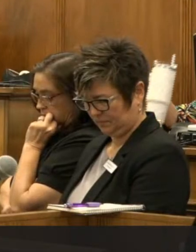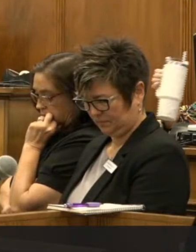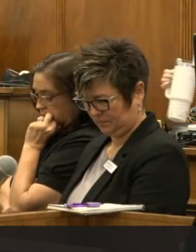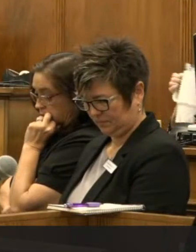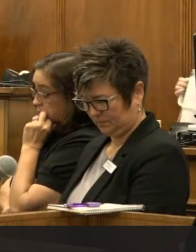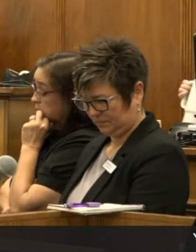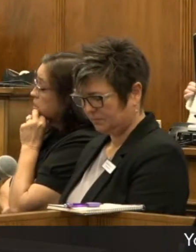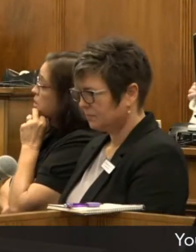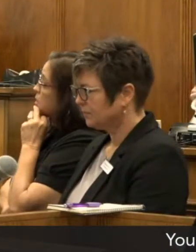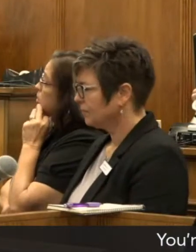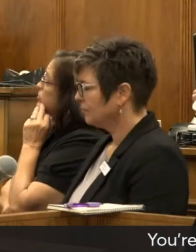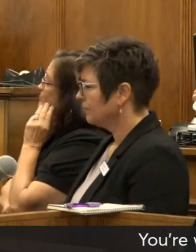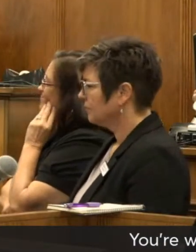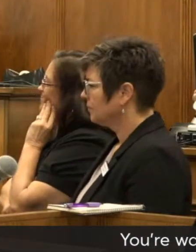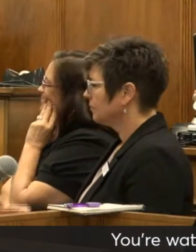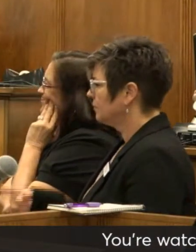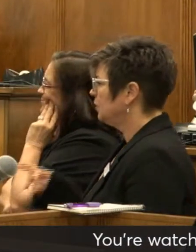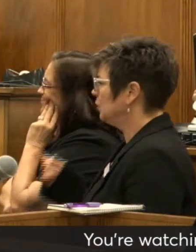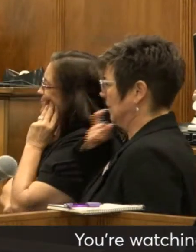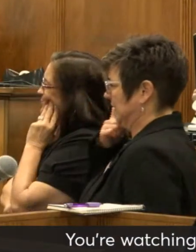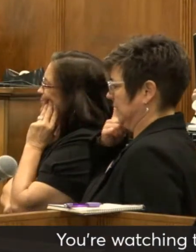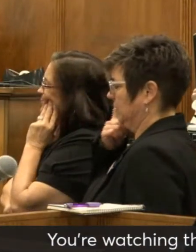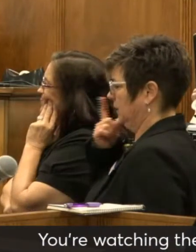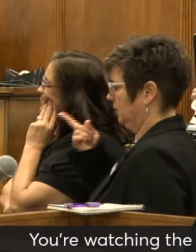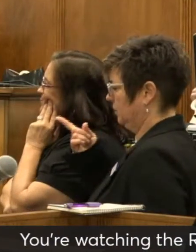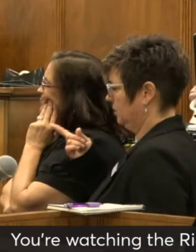And you had mentioned just a minute ago